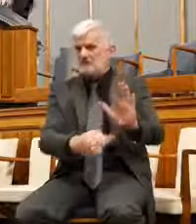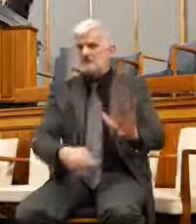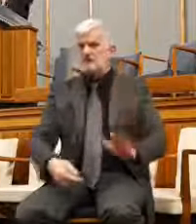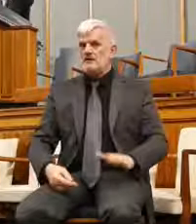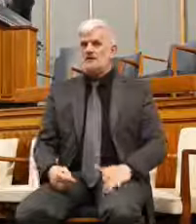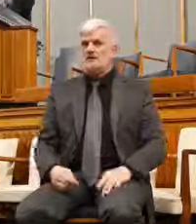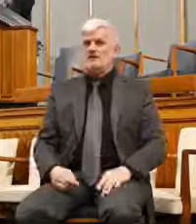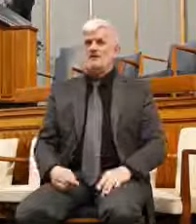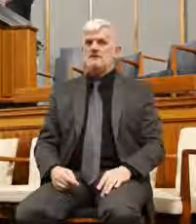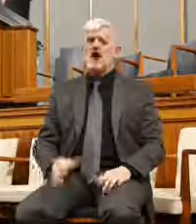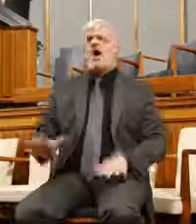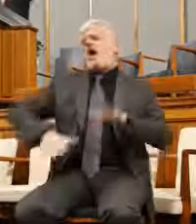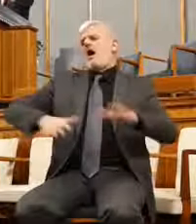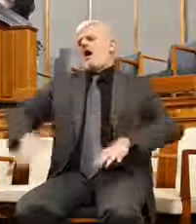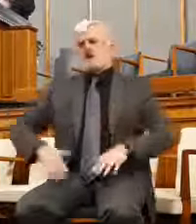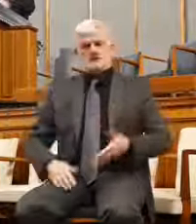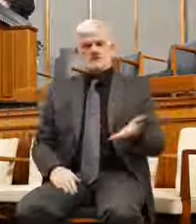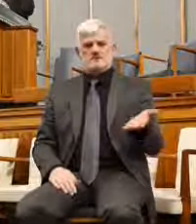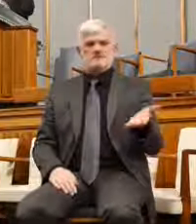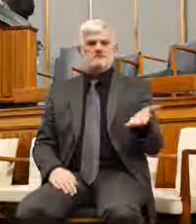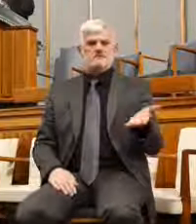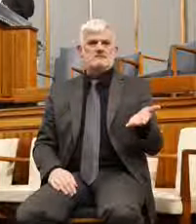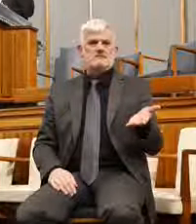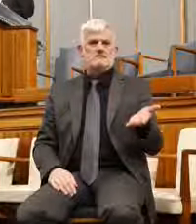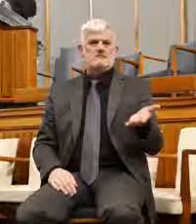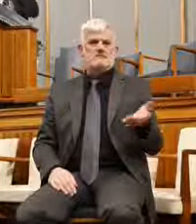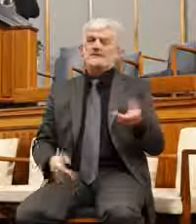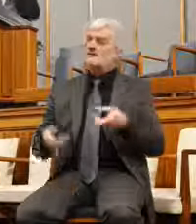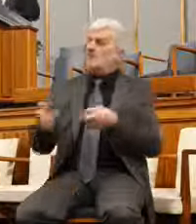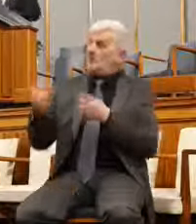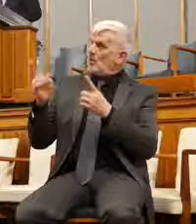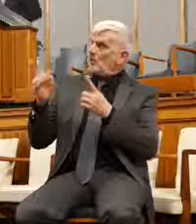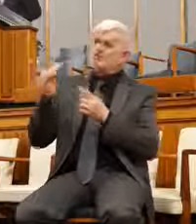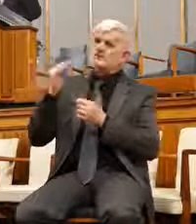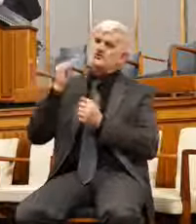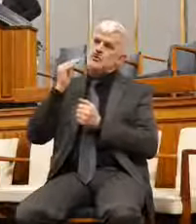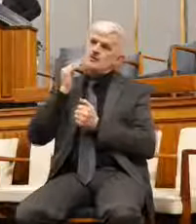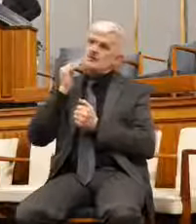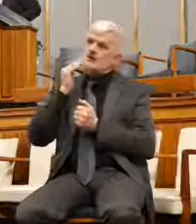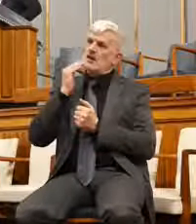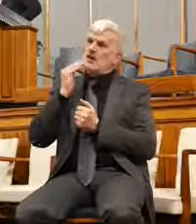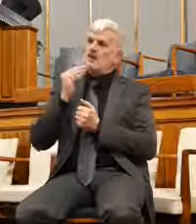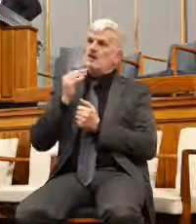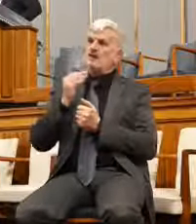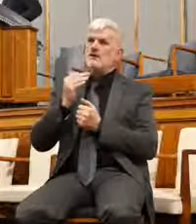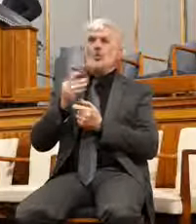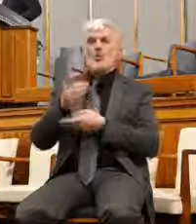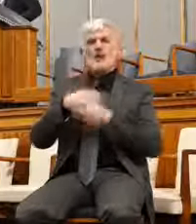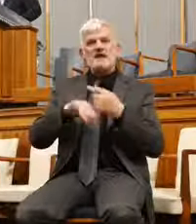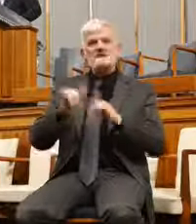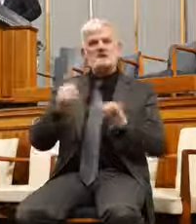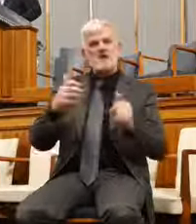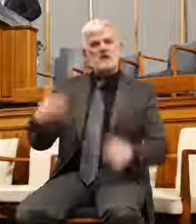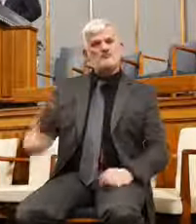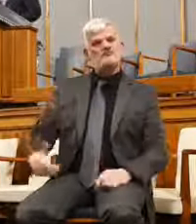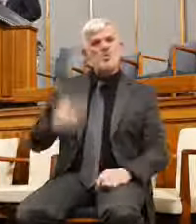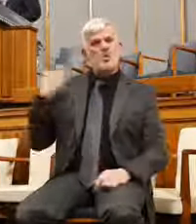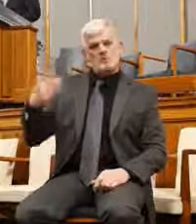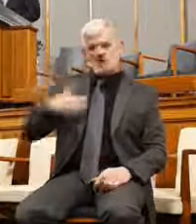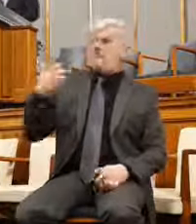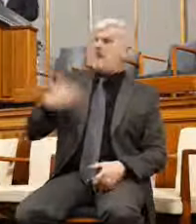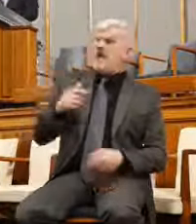he even goes to the length of answering our rude objections and complaints about